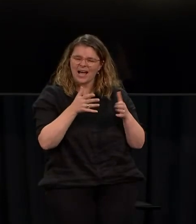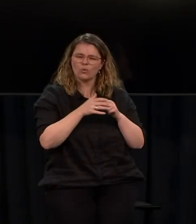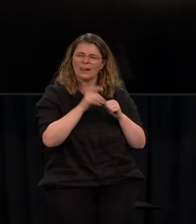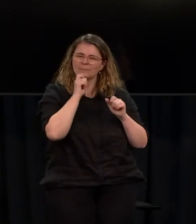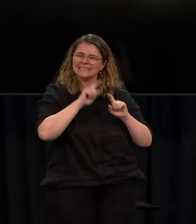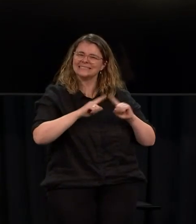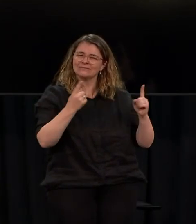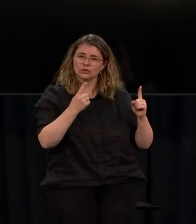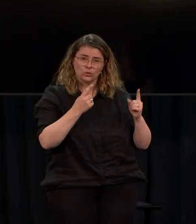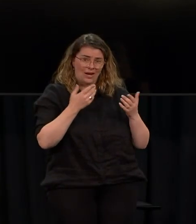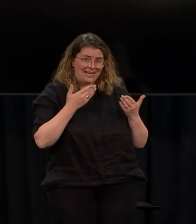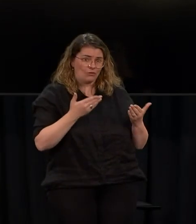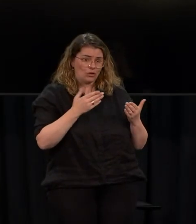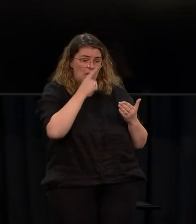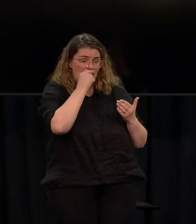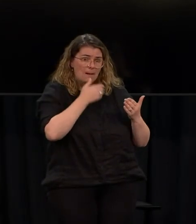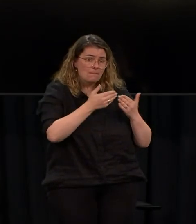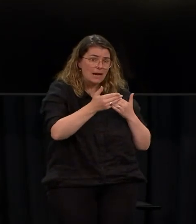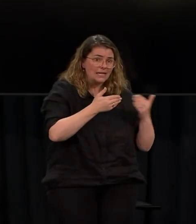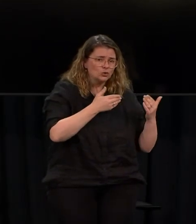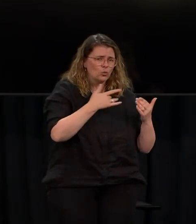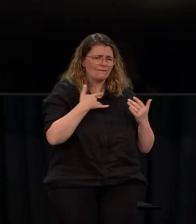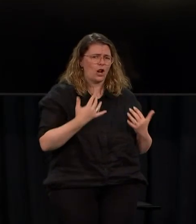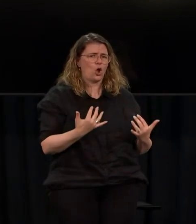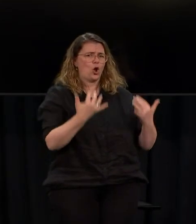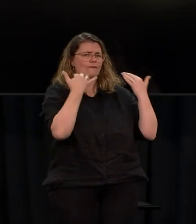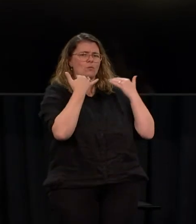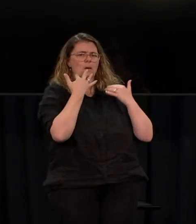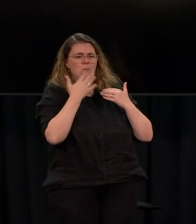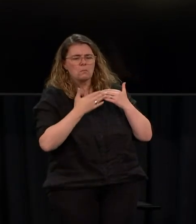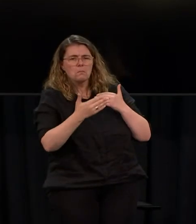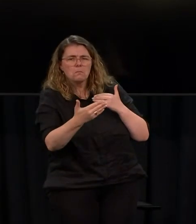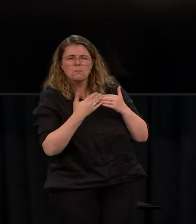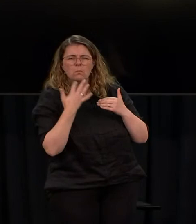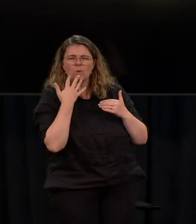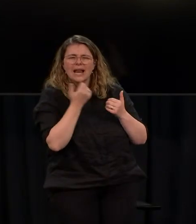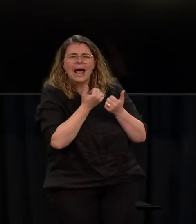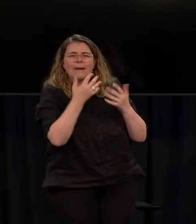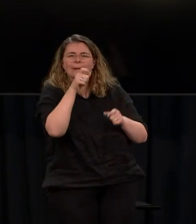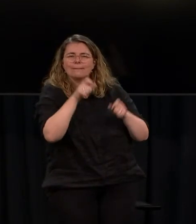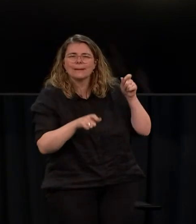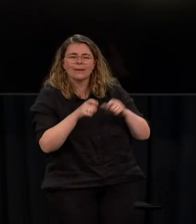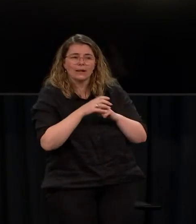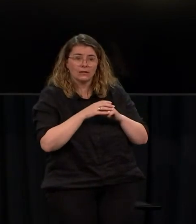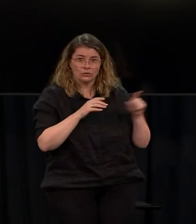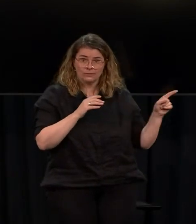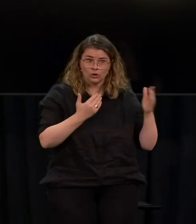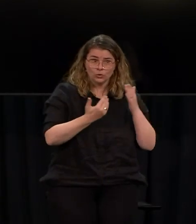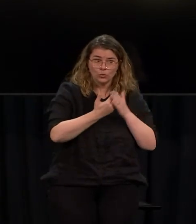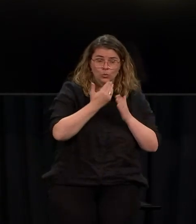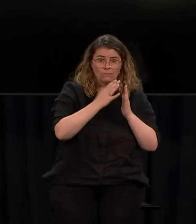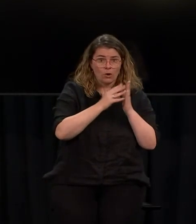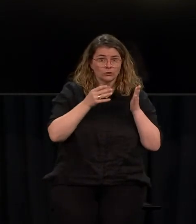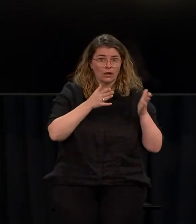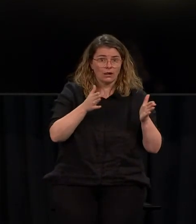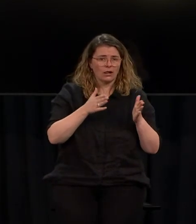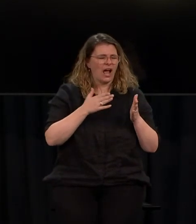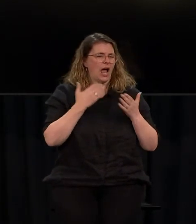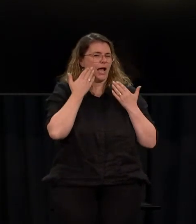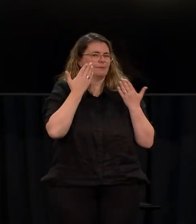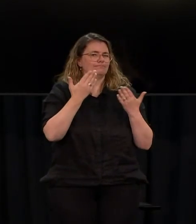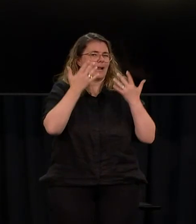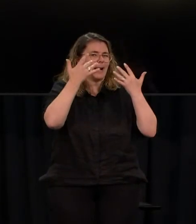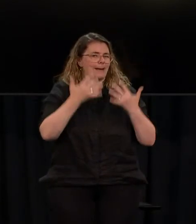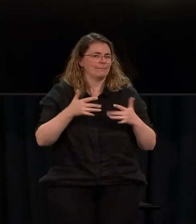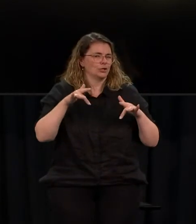current capacity is, or when we would start to feel pressure in terms of numbers of cases? With the new model? Yeah. I don't, but